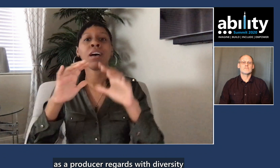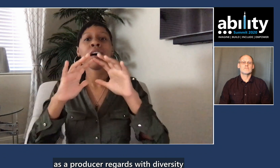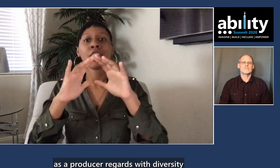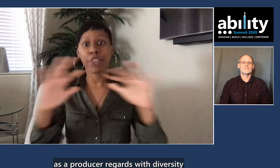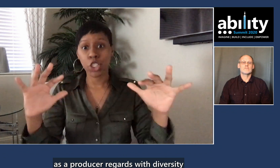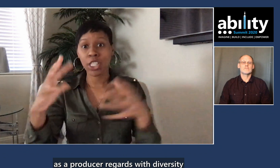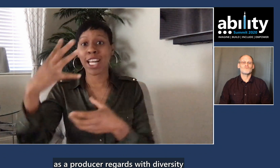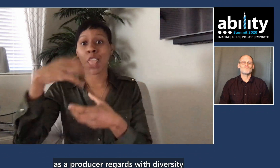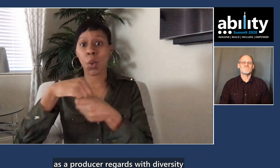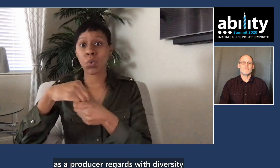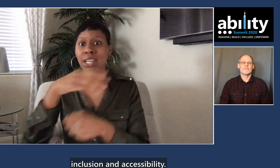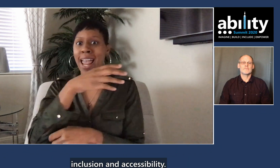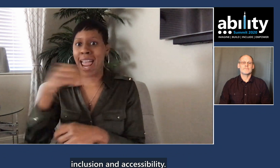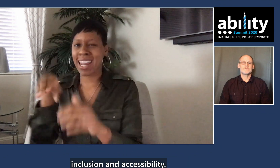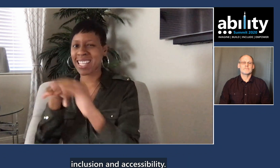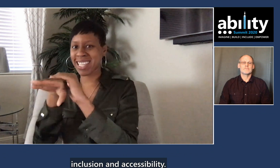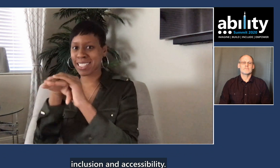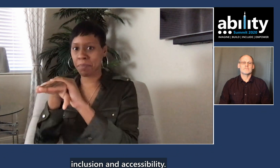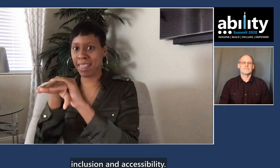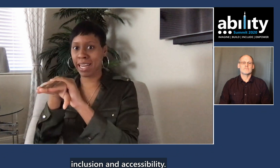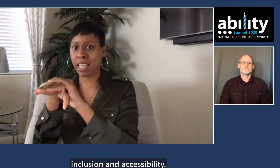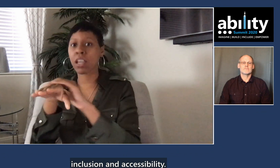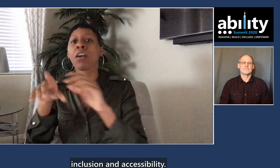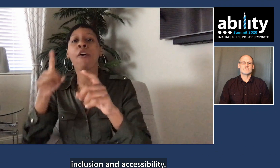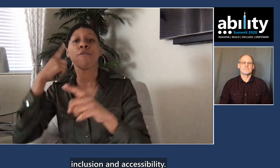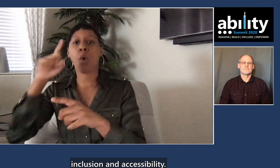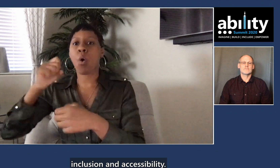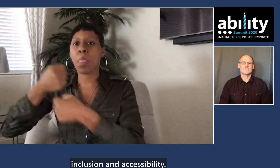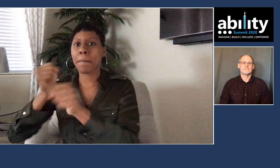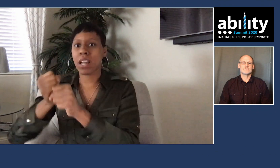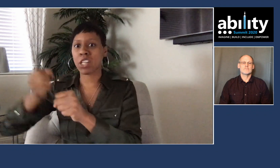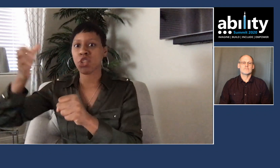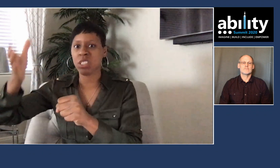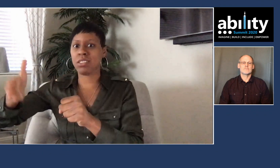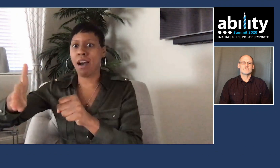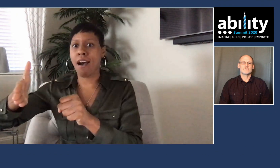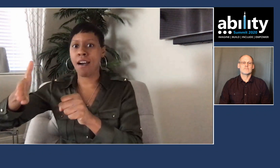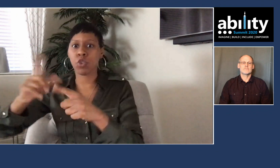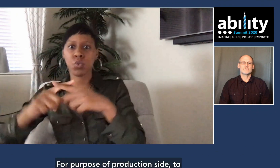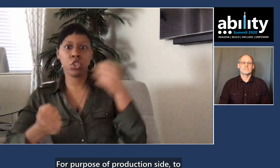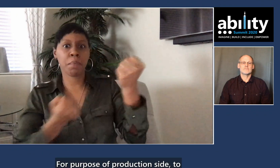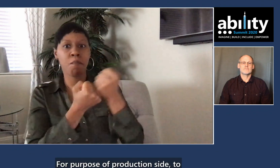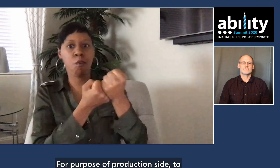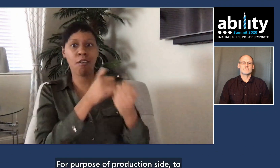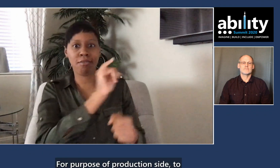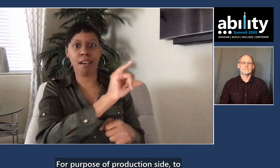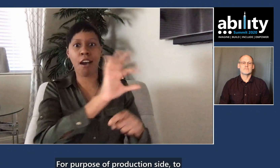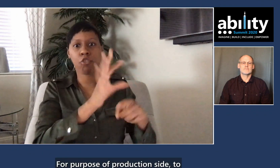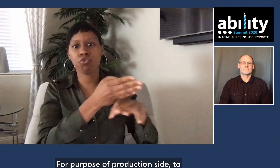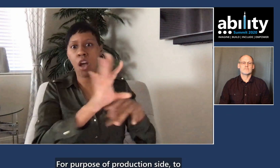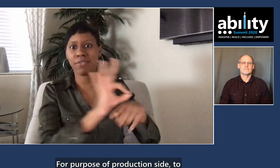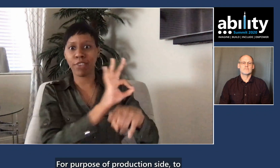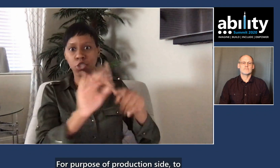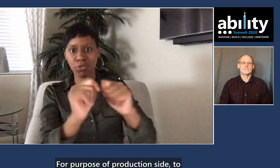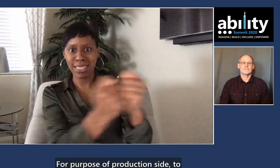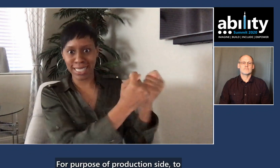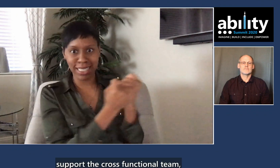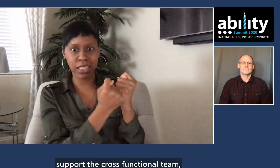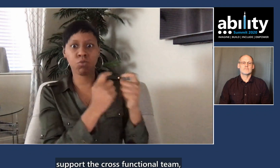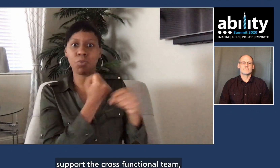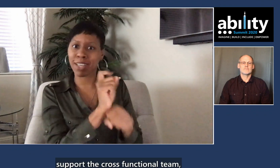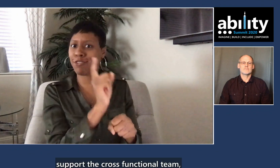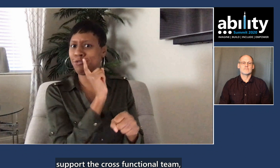regards with diversity, inclusion, and accessibility. For the production side, to